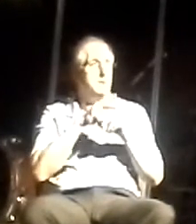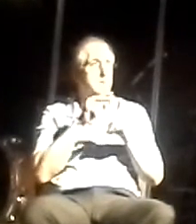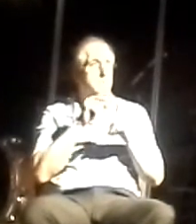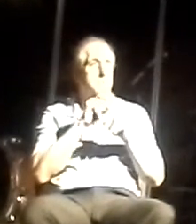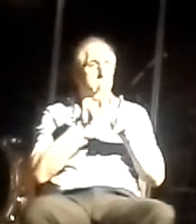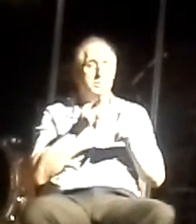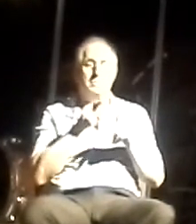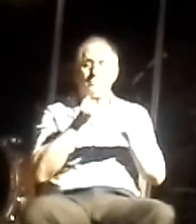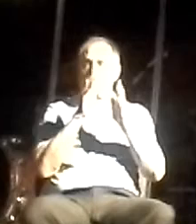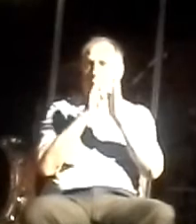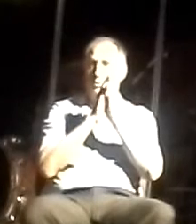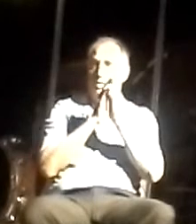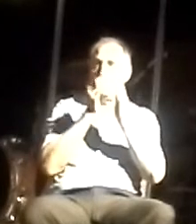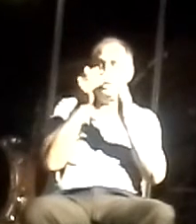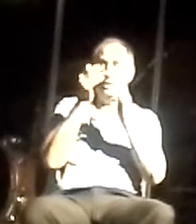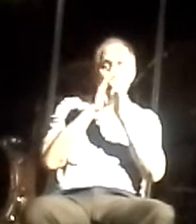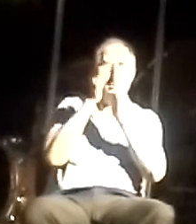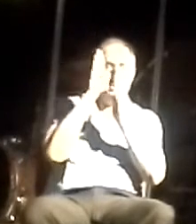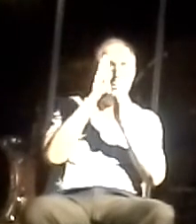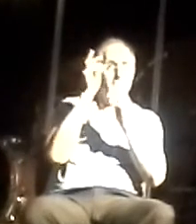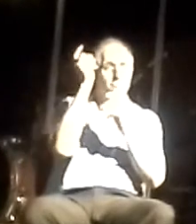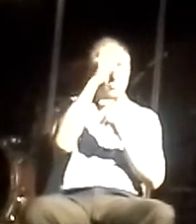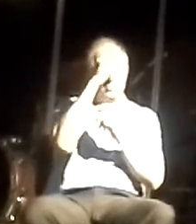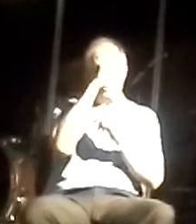Pray. Ask God for wisdom.